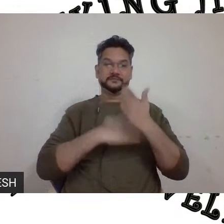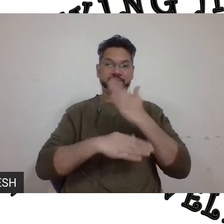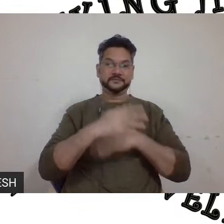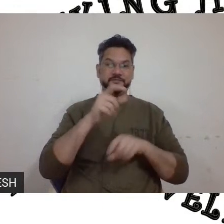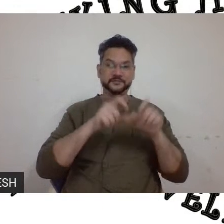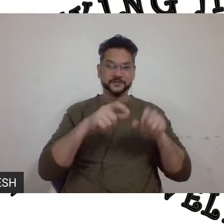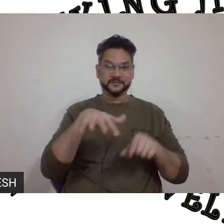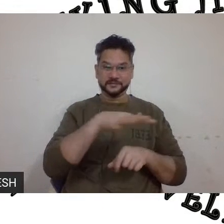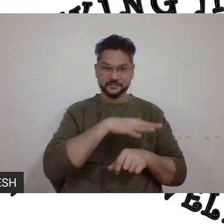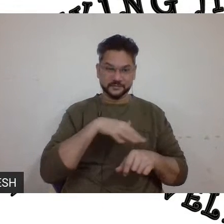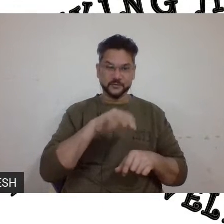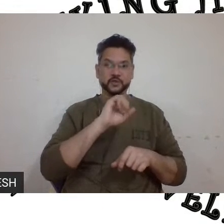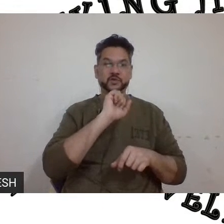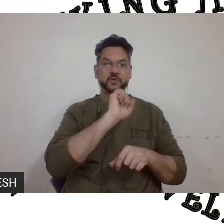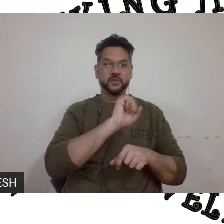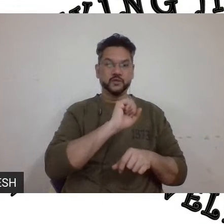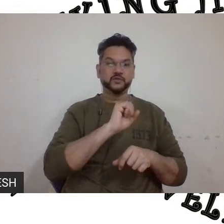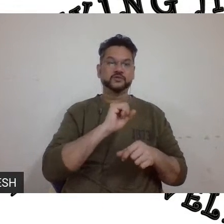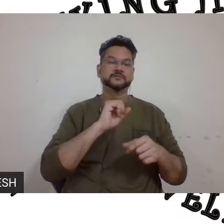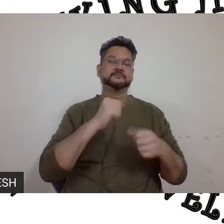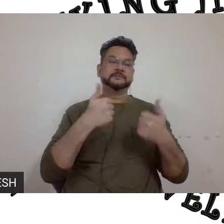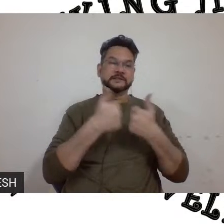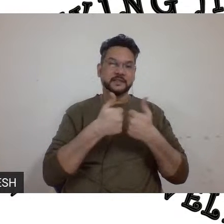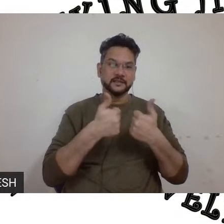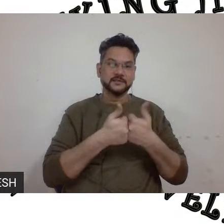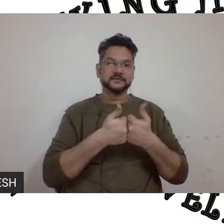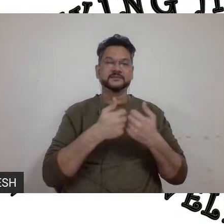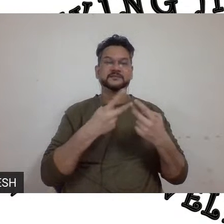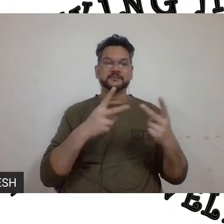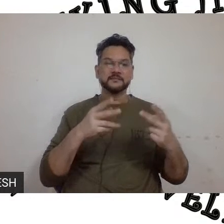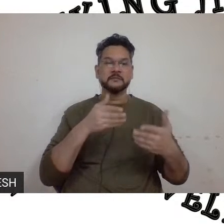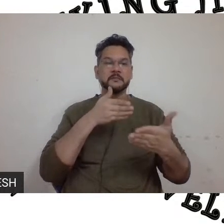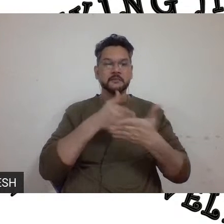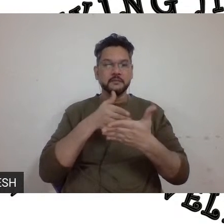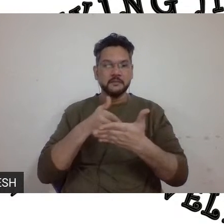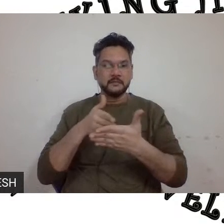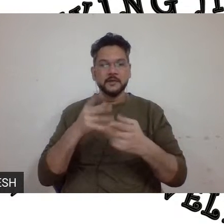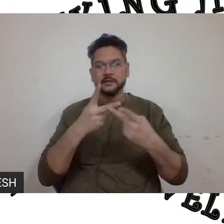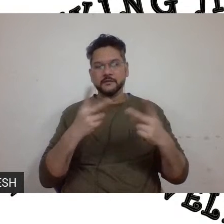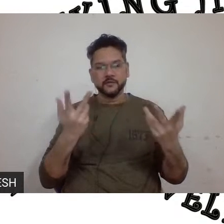their challenges, what they are facing right now.